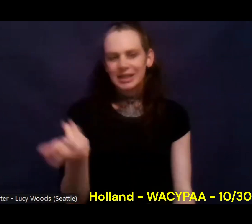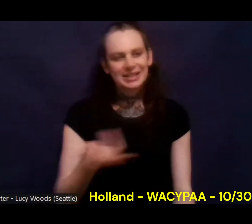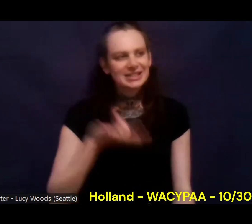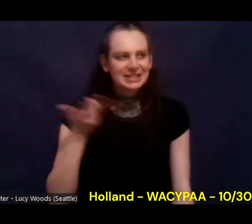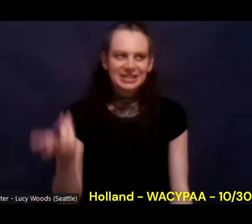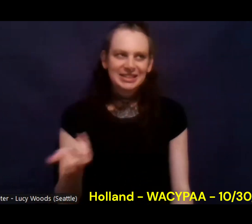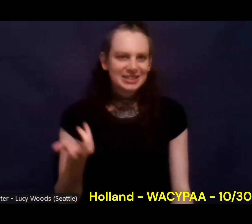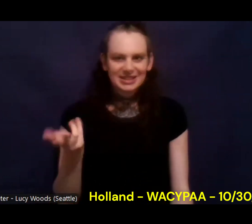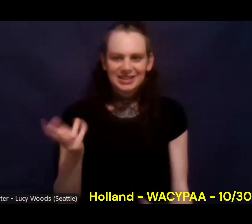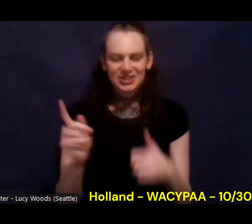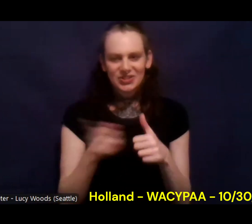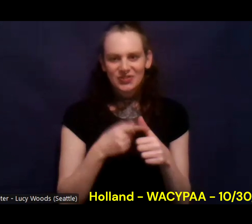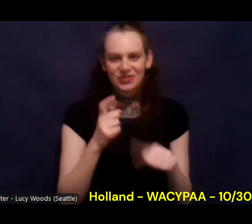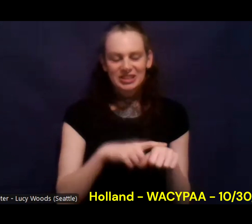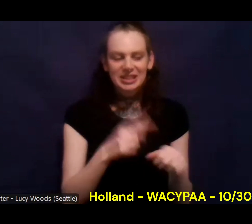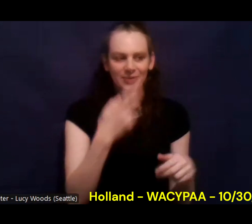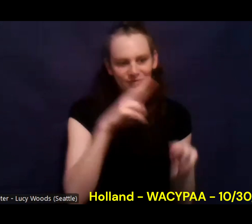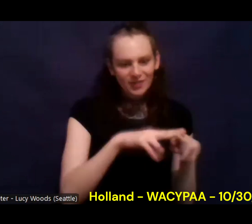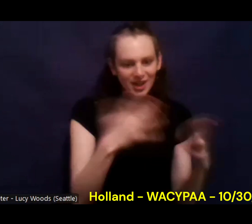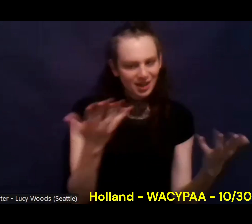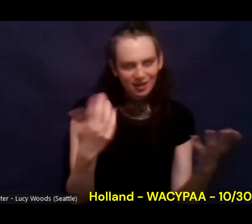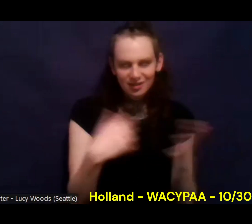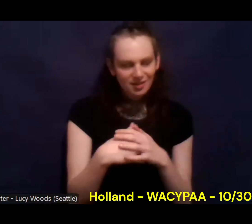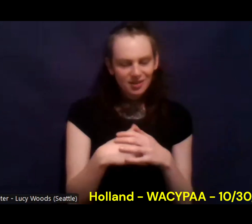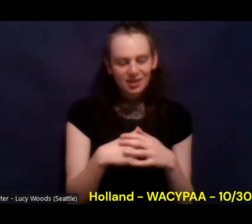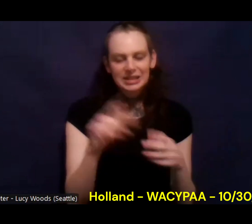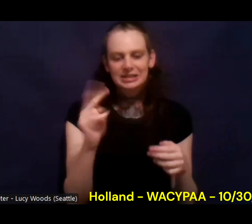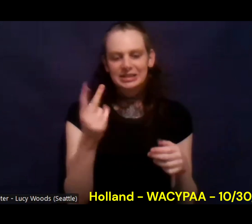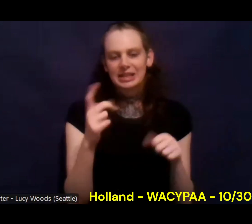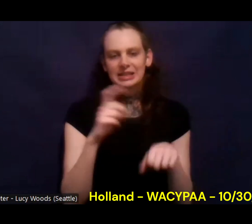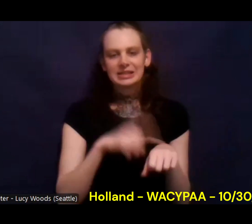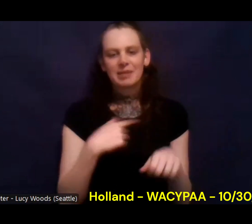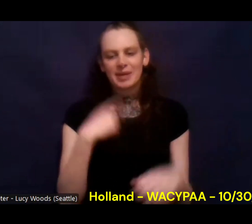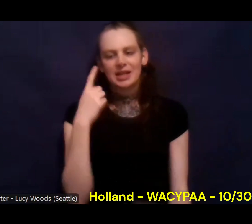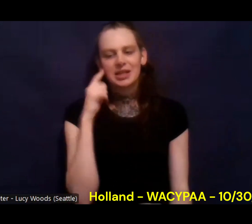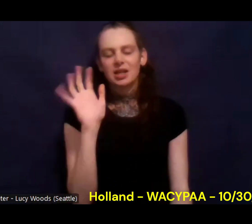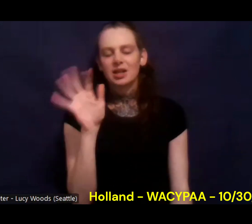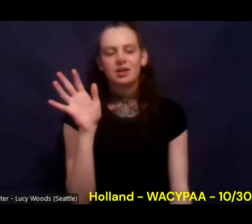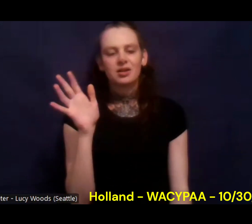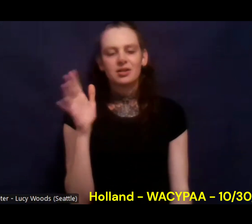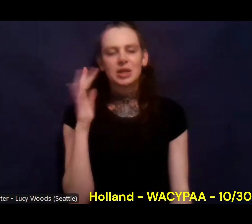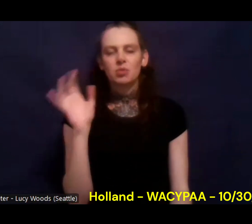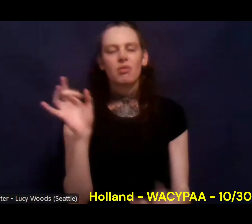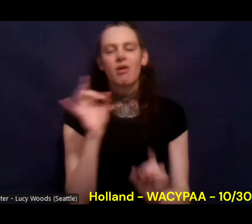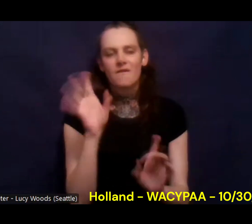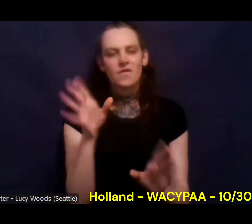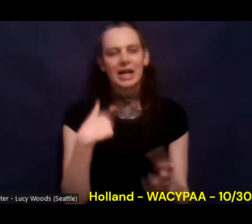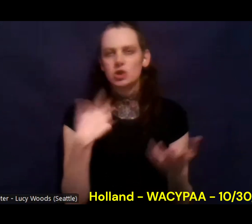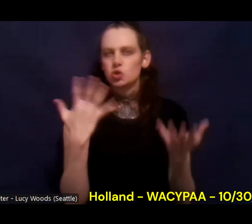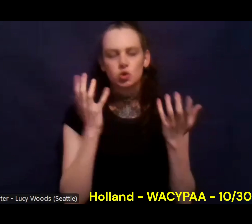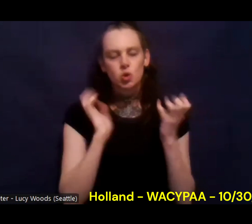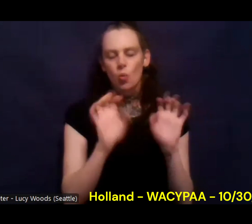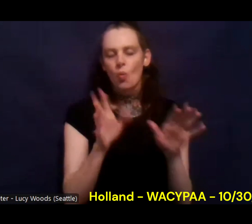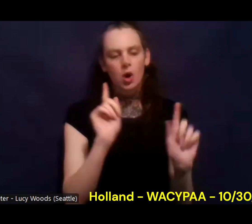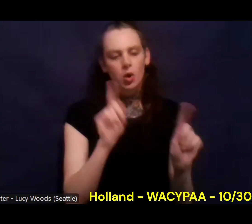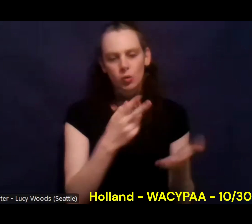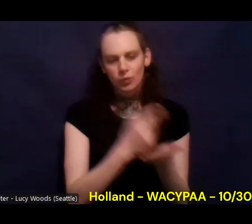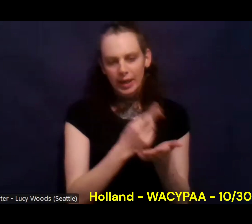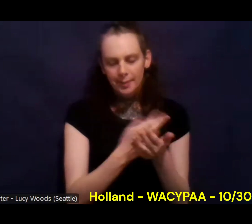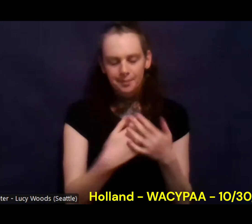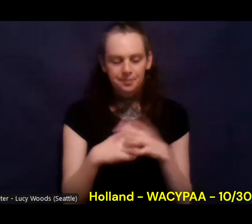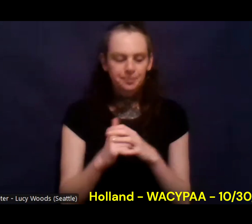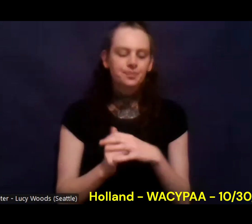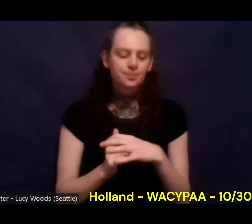the first time I had fun, but like the second time I thought that sounded miserable. And so I went